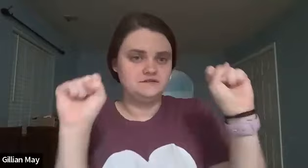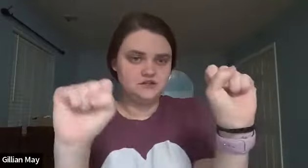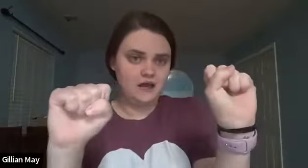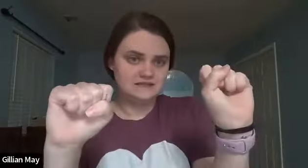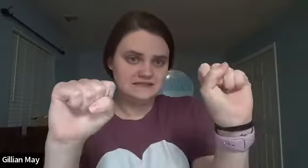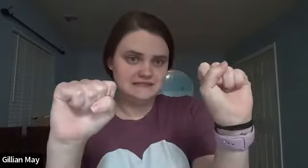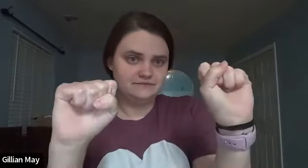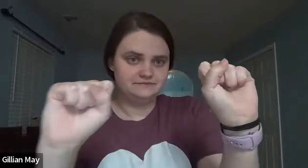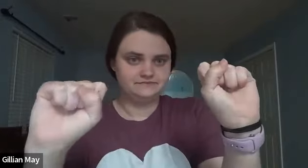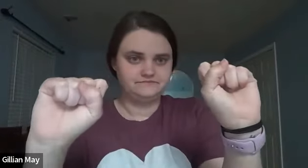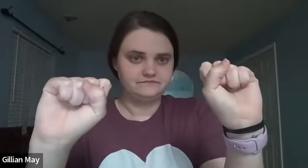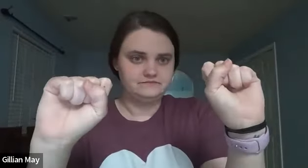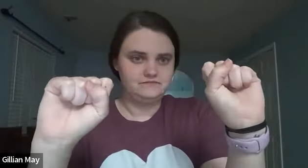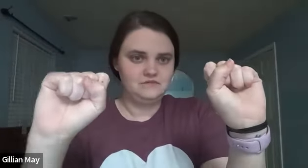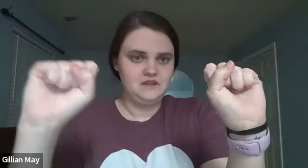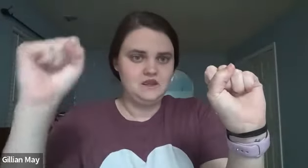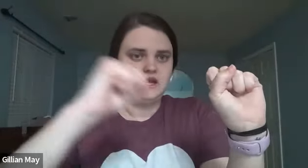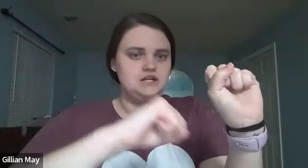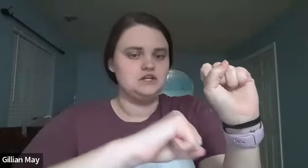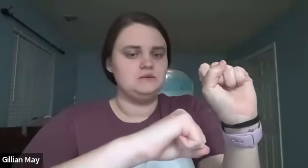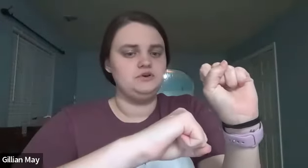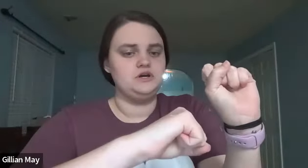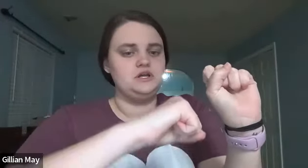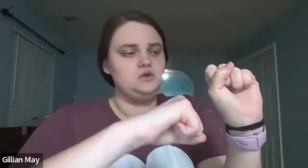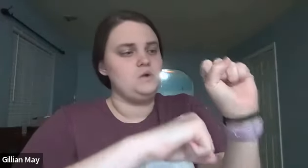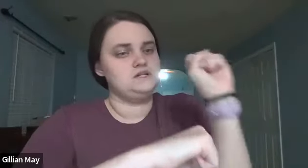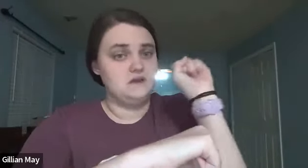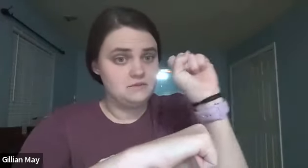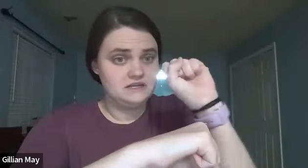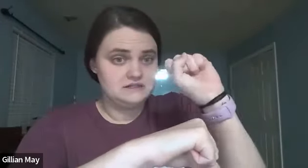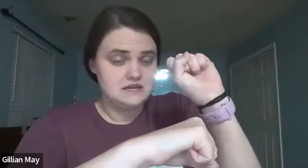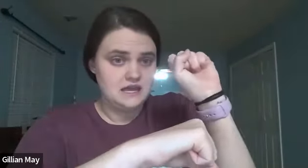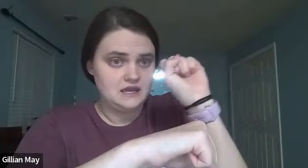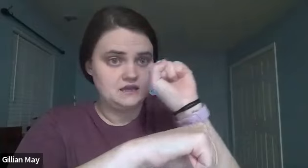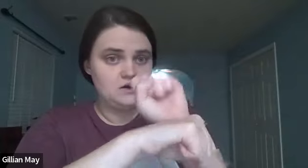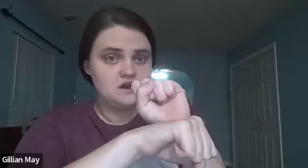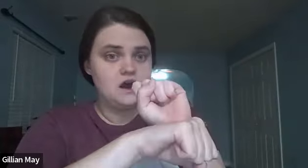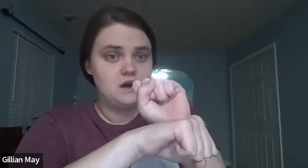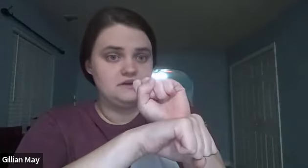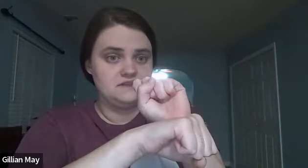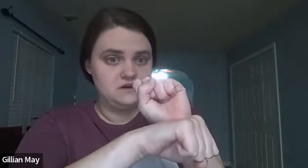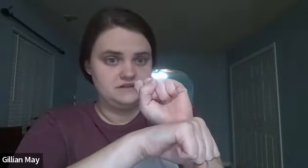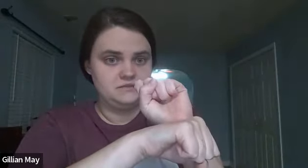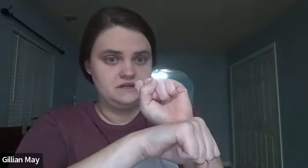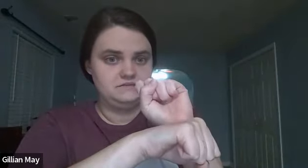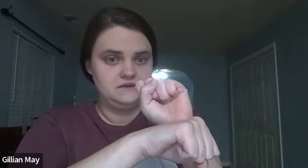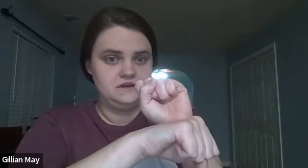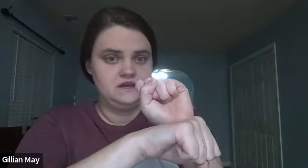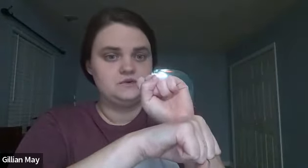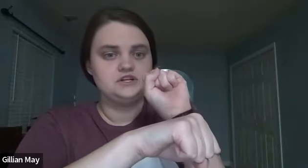two S's, and you're going to put your dominant hand on top of the non-dominant. And what you're going to